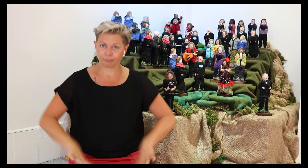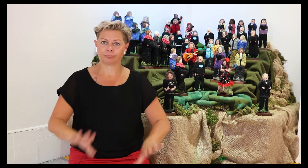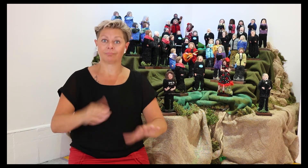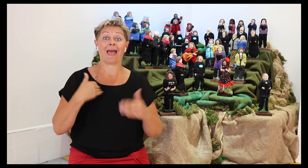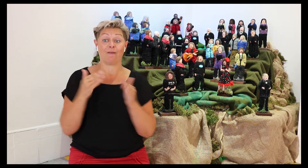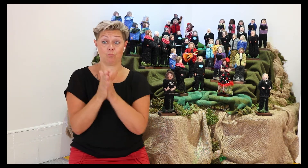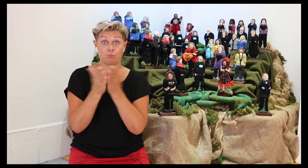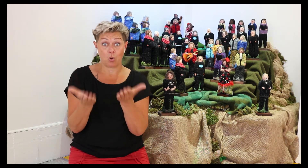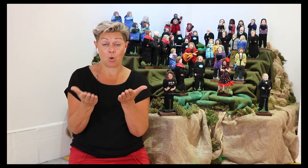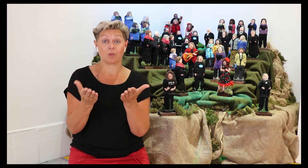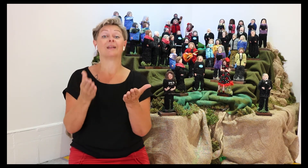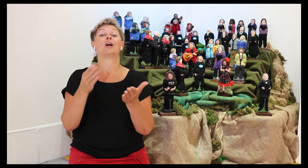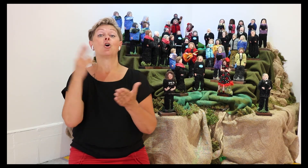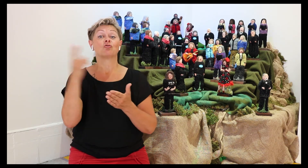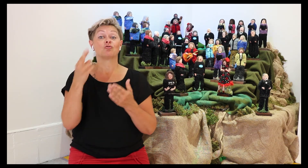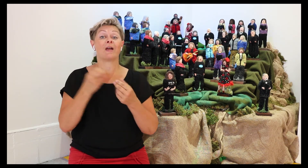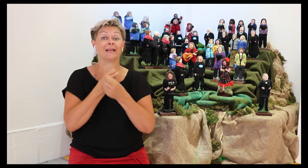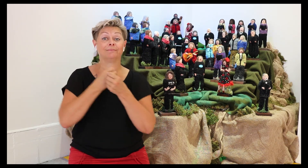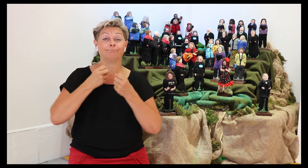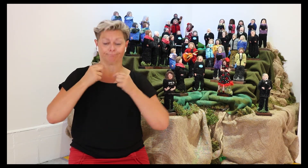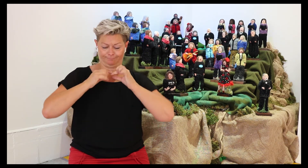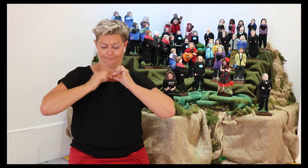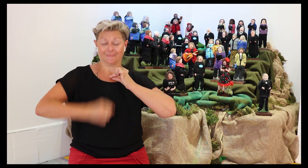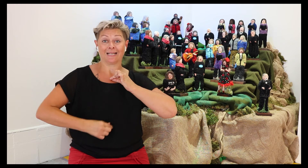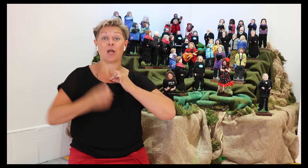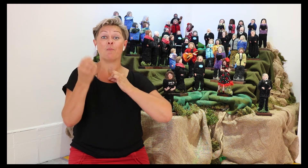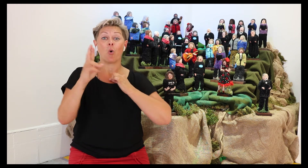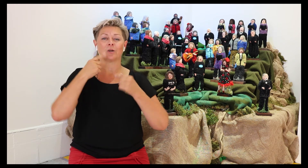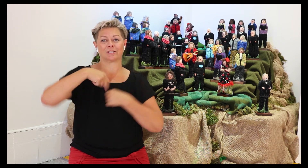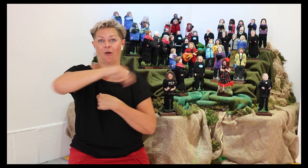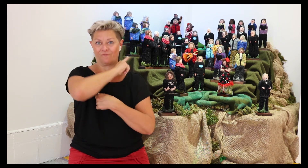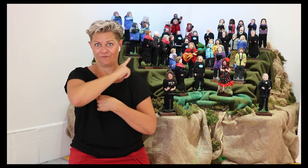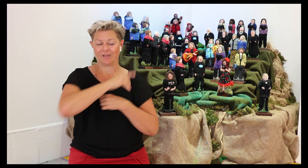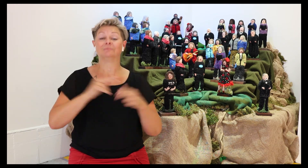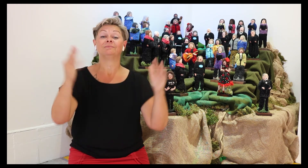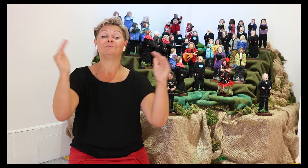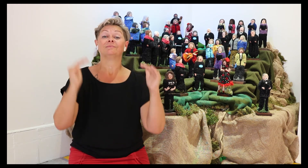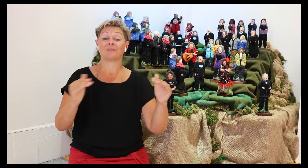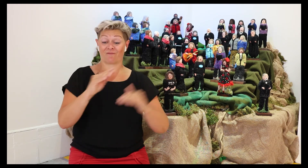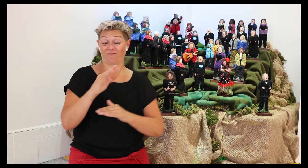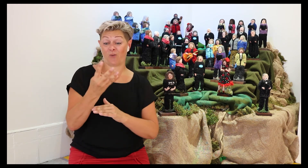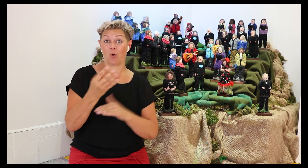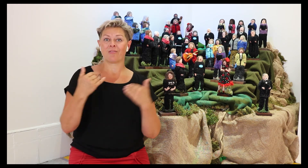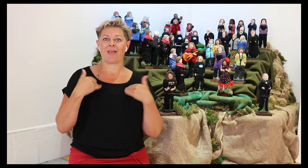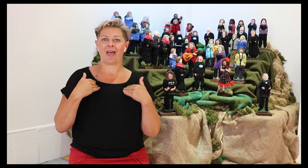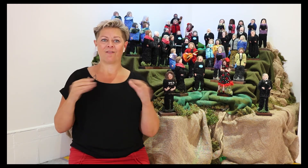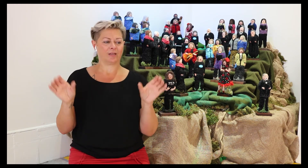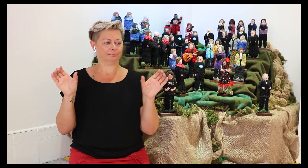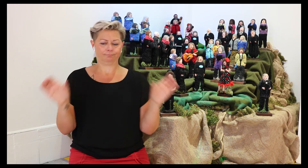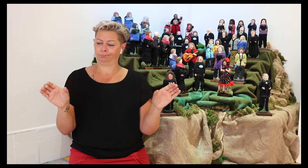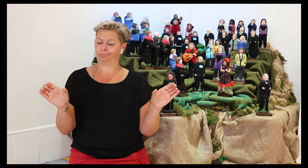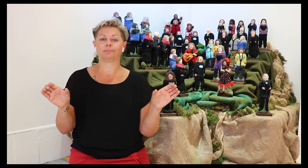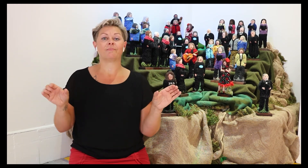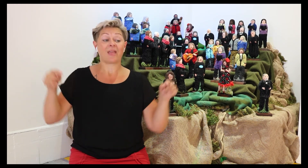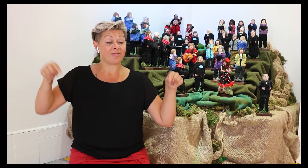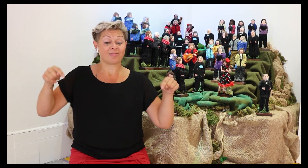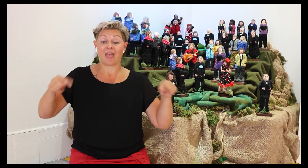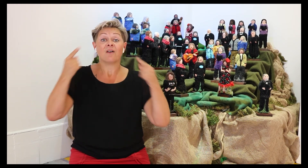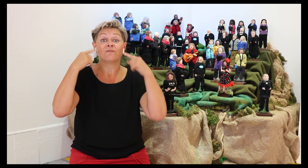gray silk neckties or red scarves. The fourth row has a small ledge on either end of the back to accommodate